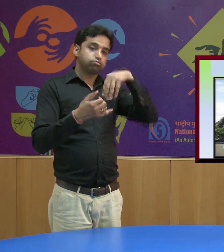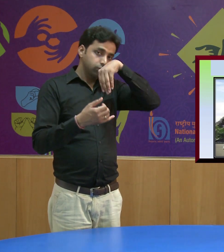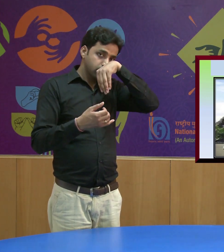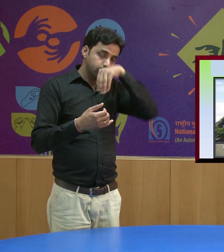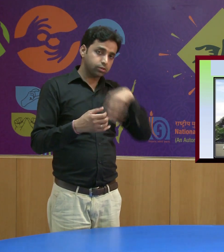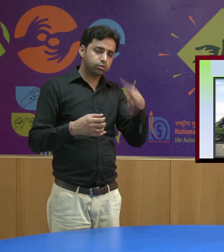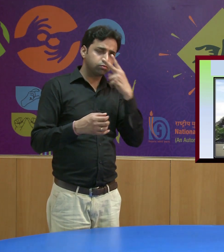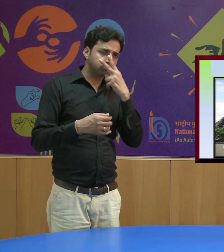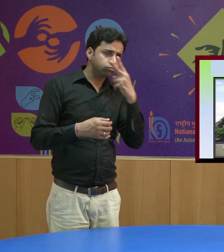there.